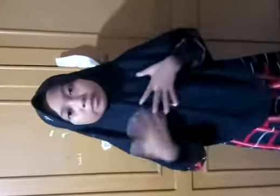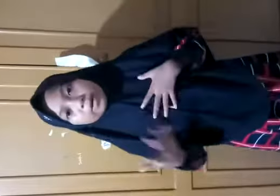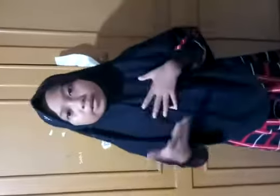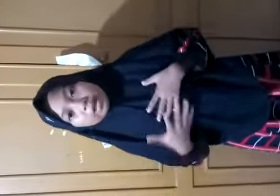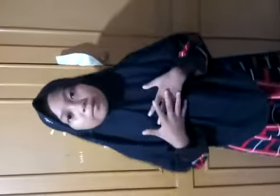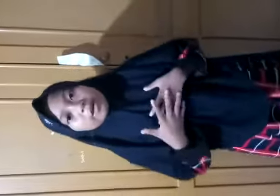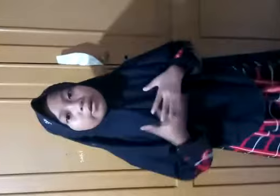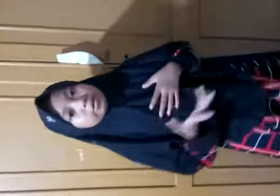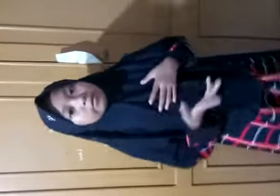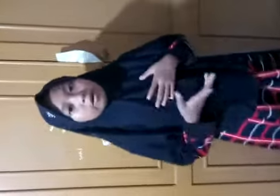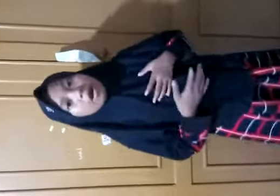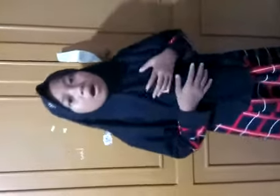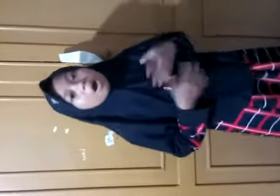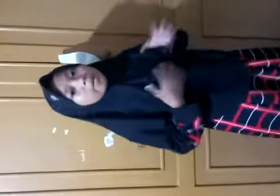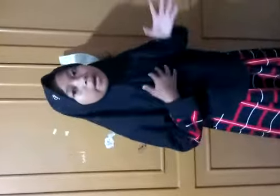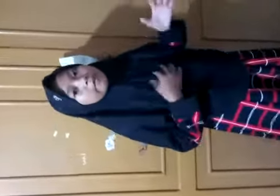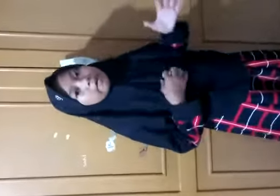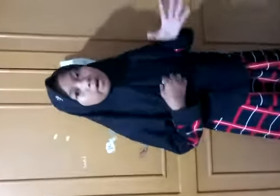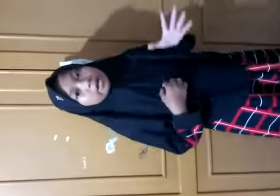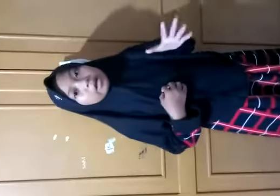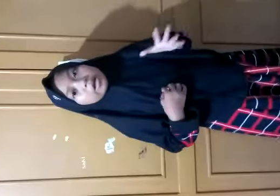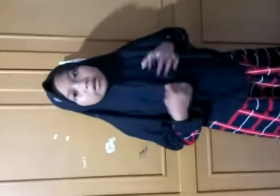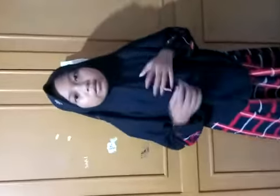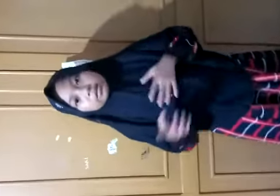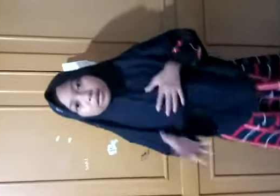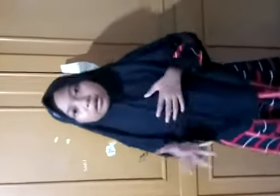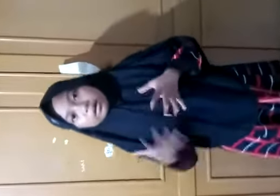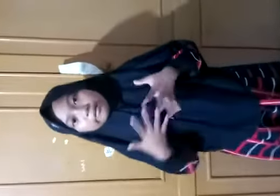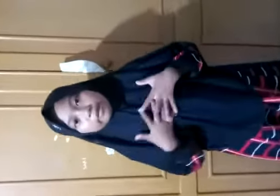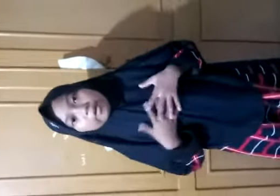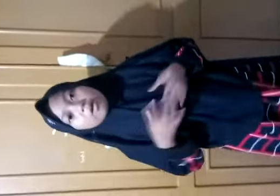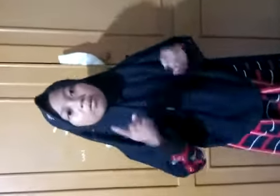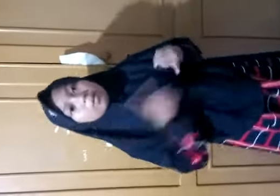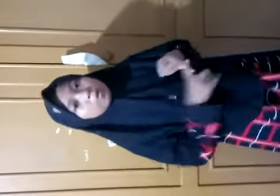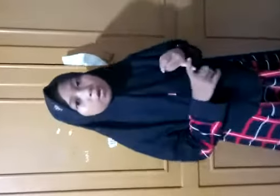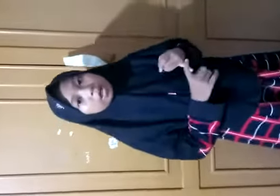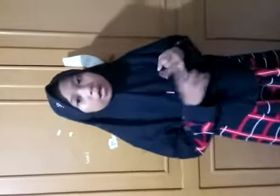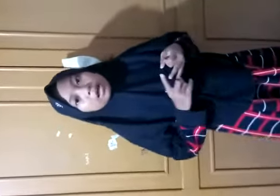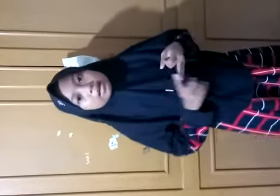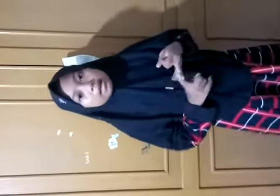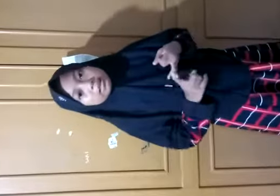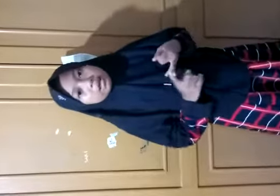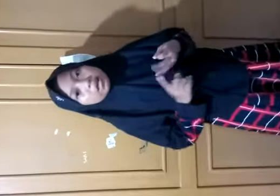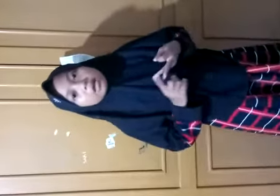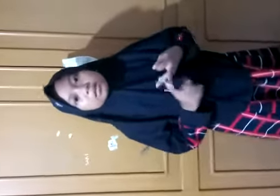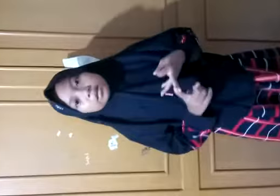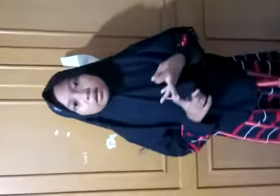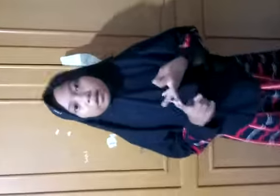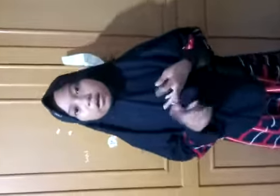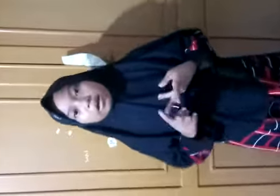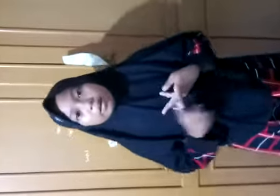spare time and usable. Hobby everyone is certainly a different from cooking, dancing, singing, and